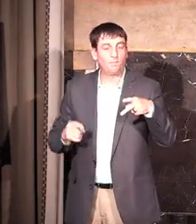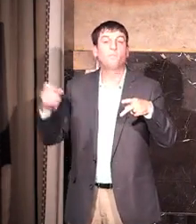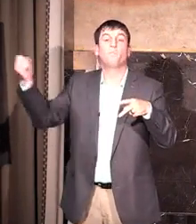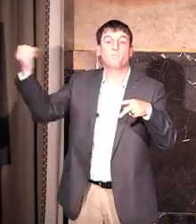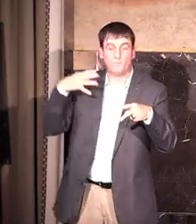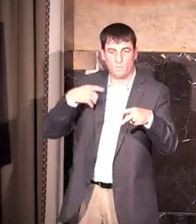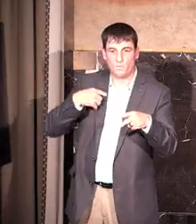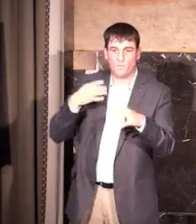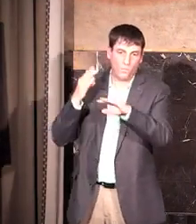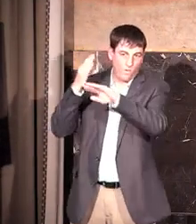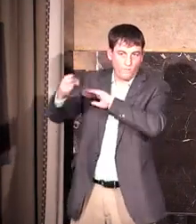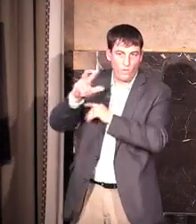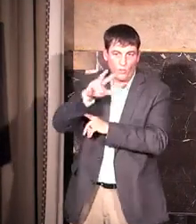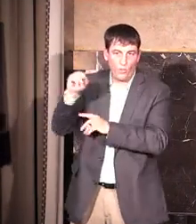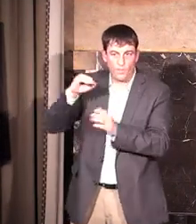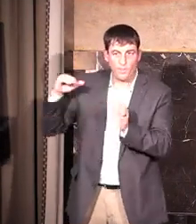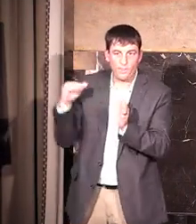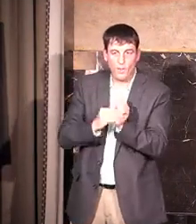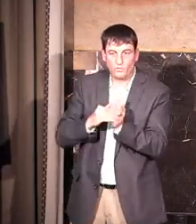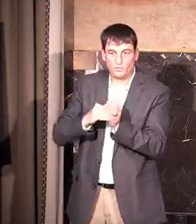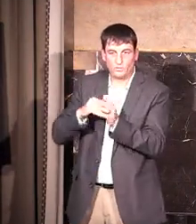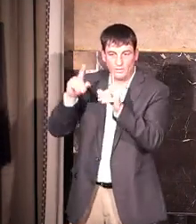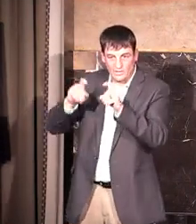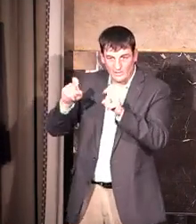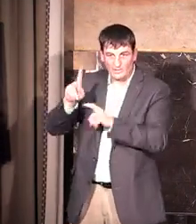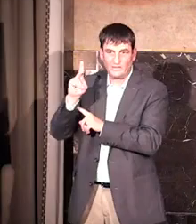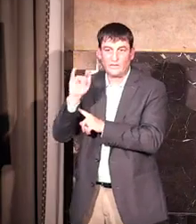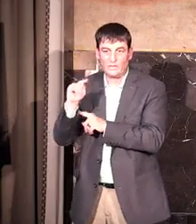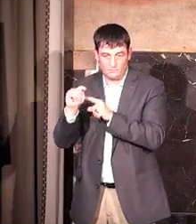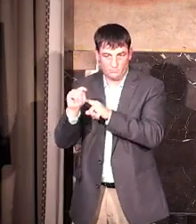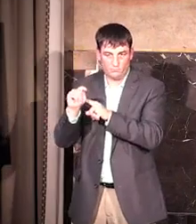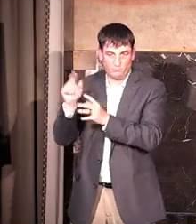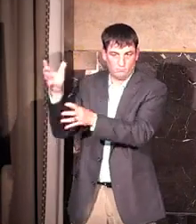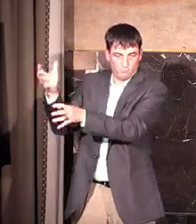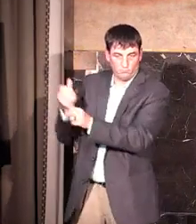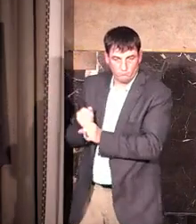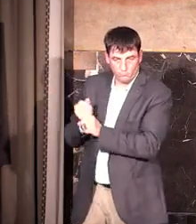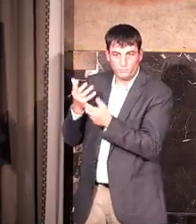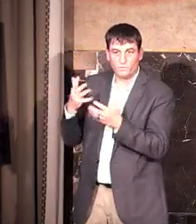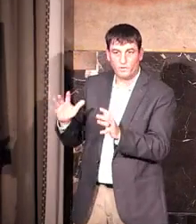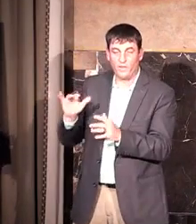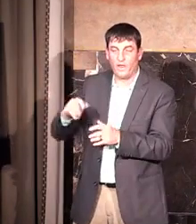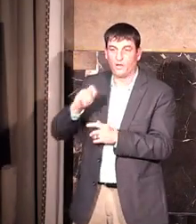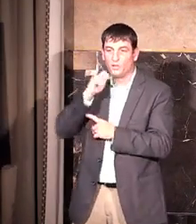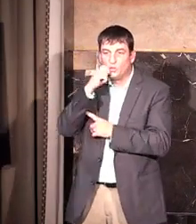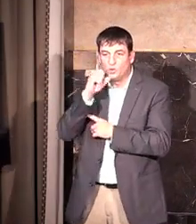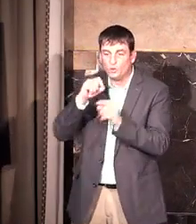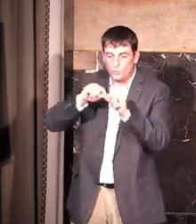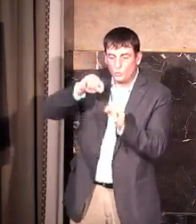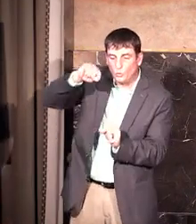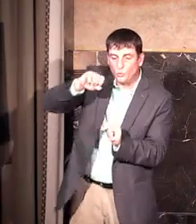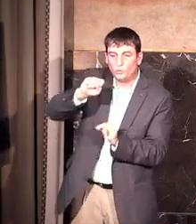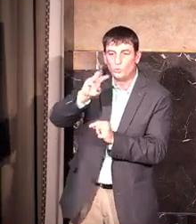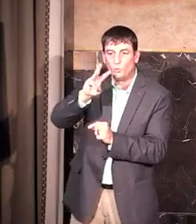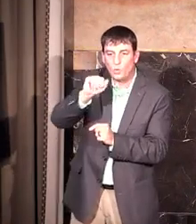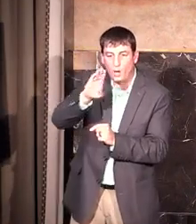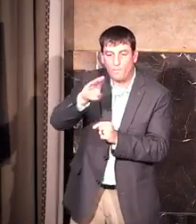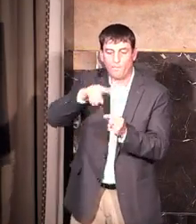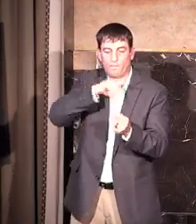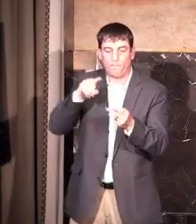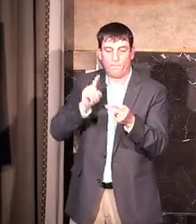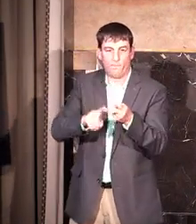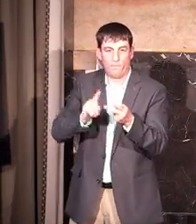30,000 test collection kits were received, and that included swabs and the viral transport